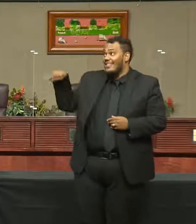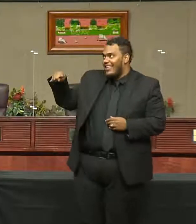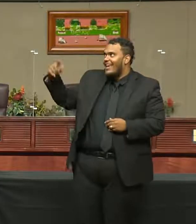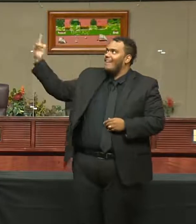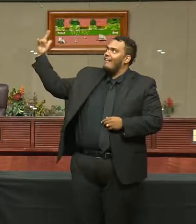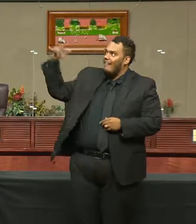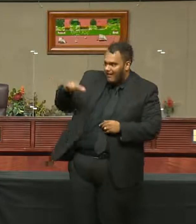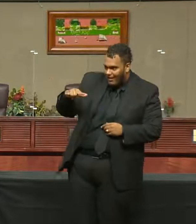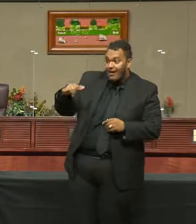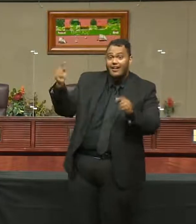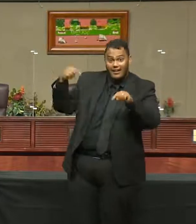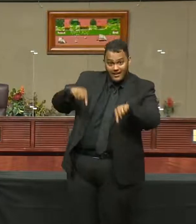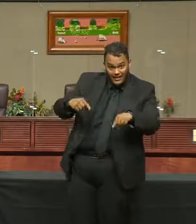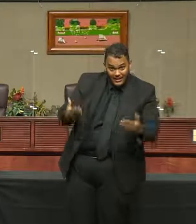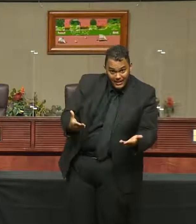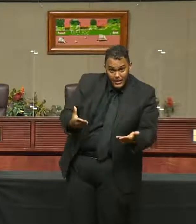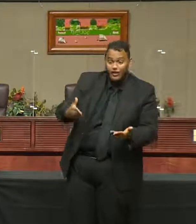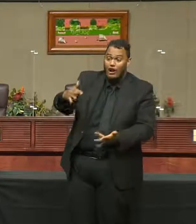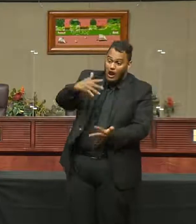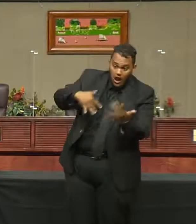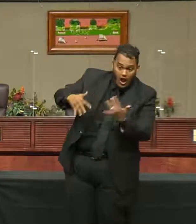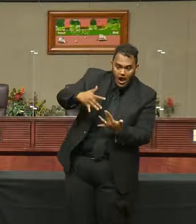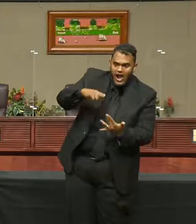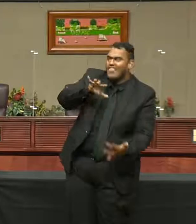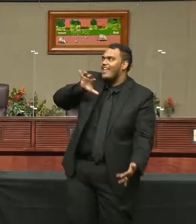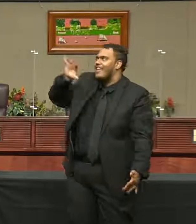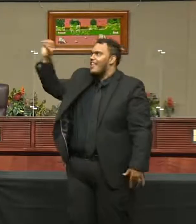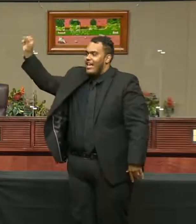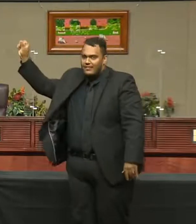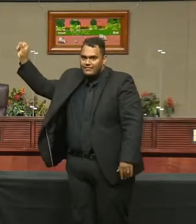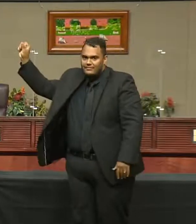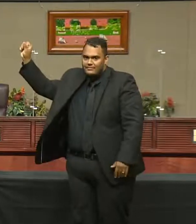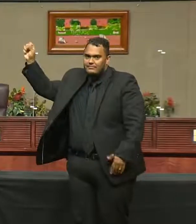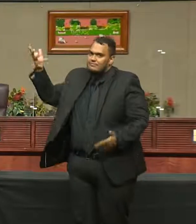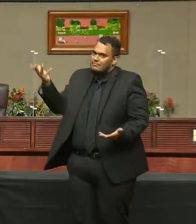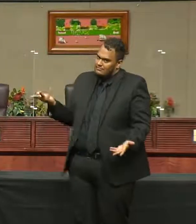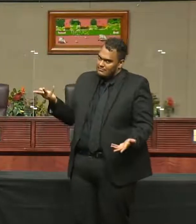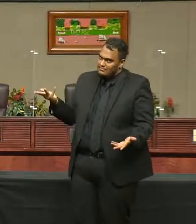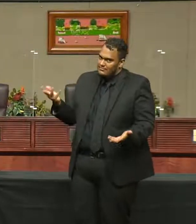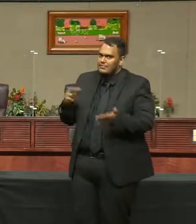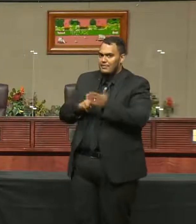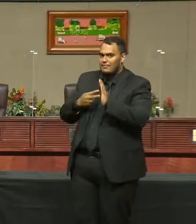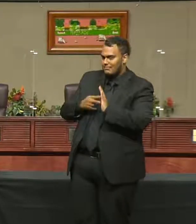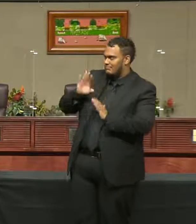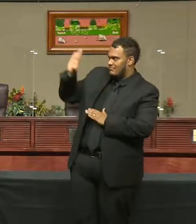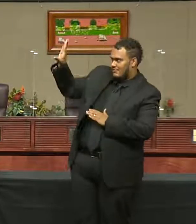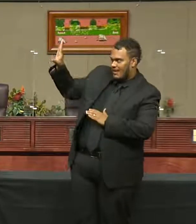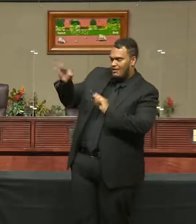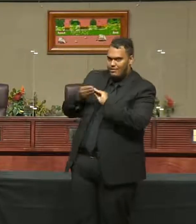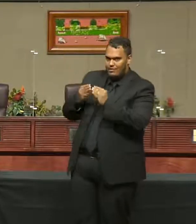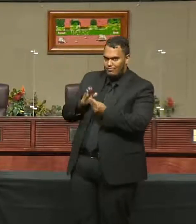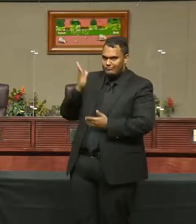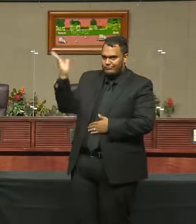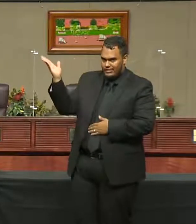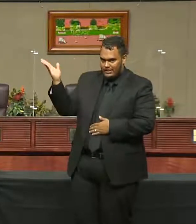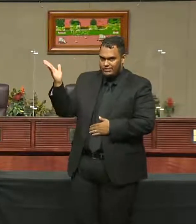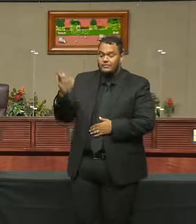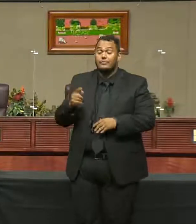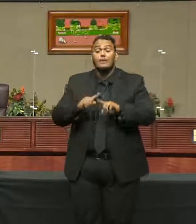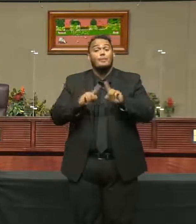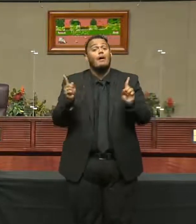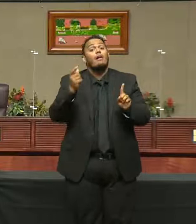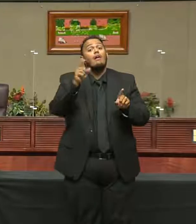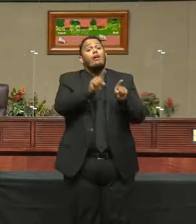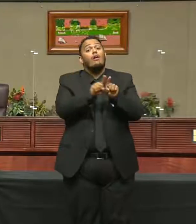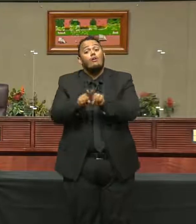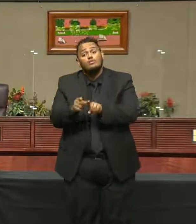the spring break that concerned me is that for us in Florida, a spring break is in a rolling basis because every